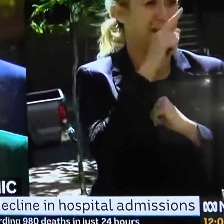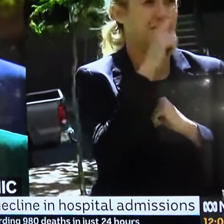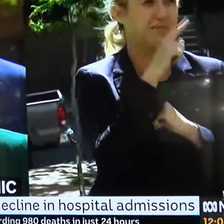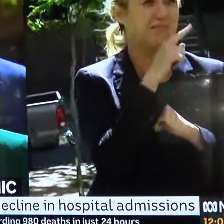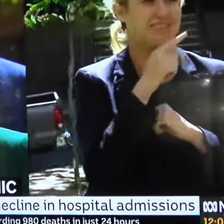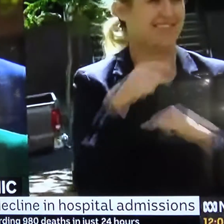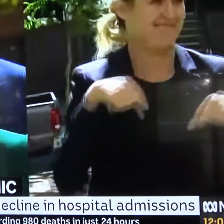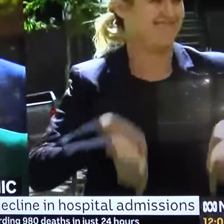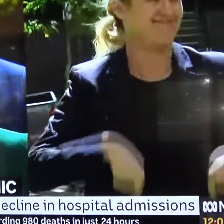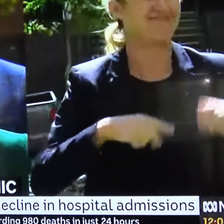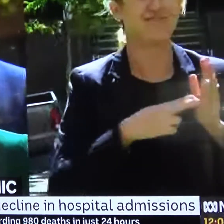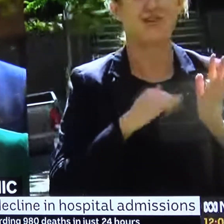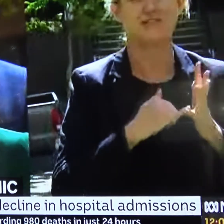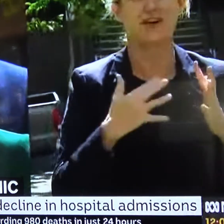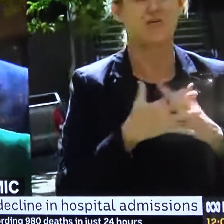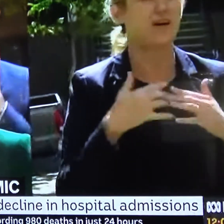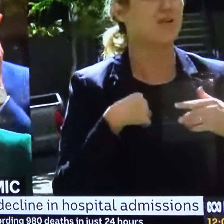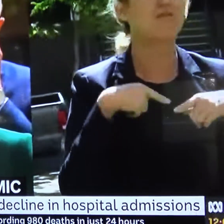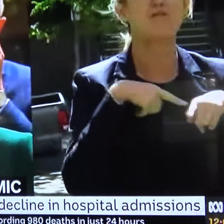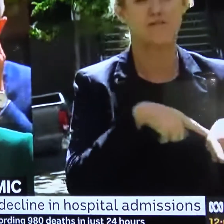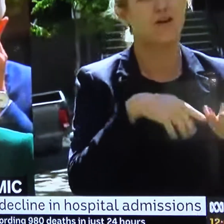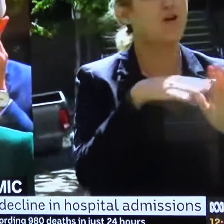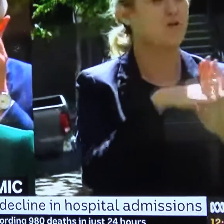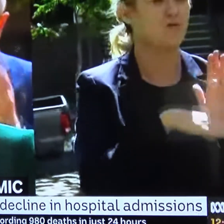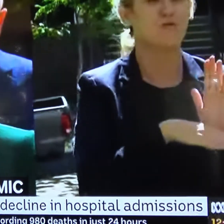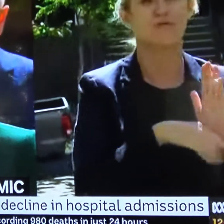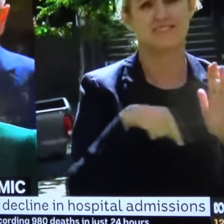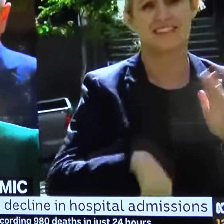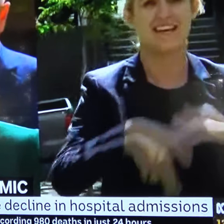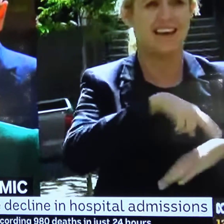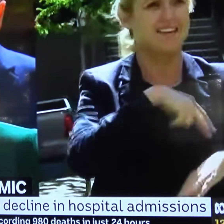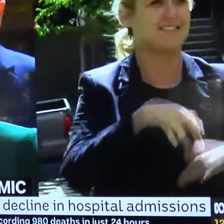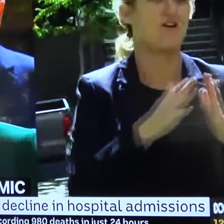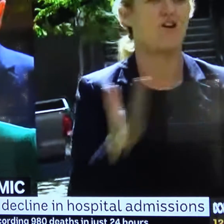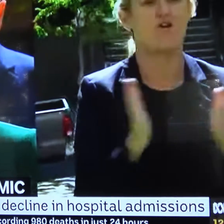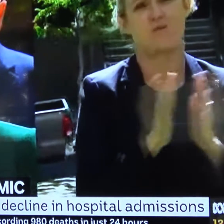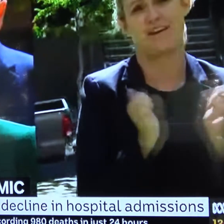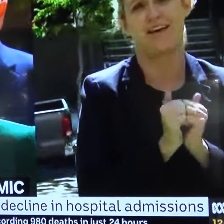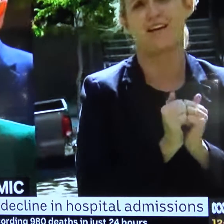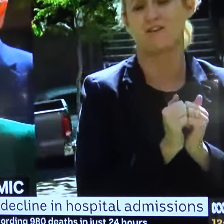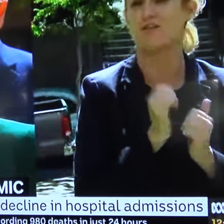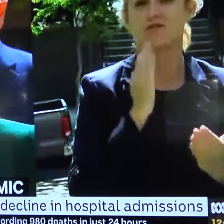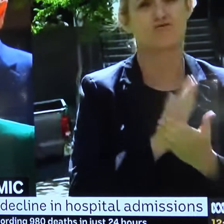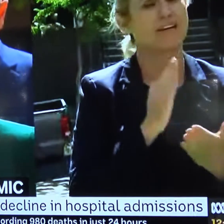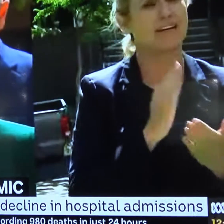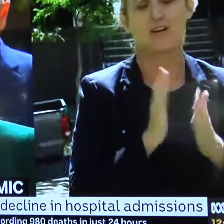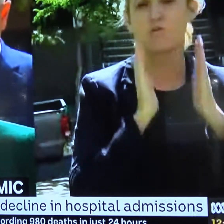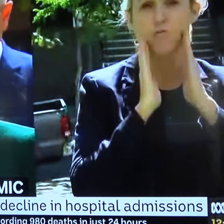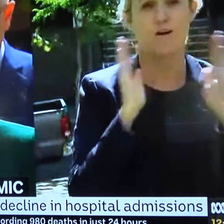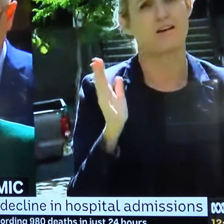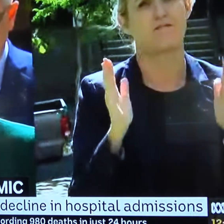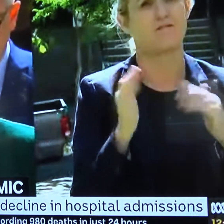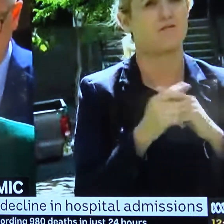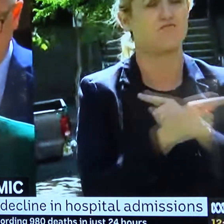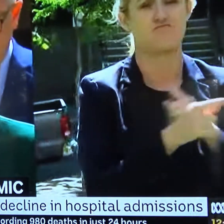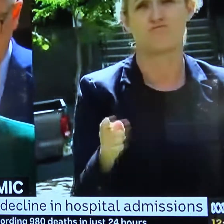We're going to take you live now to Sydney, where New South Wales Premier and Health Minister are giving a coronavirus update. And really amazing to see Sydney